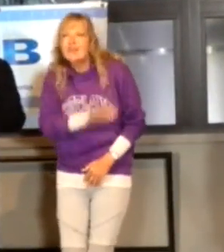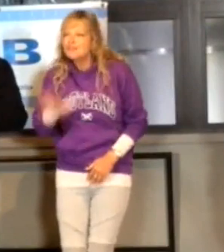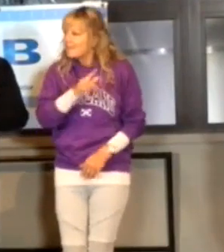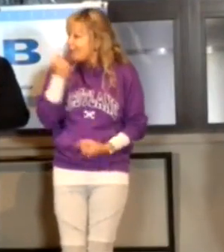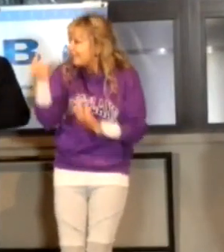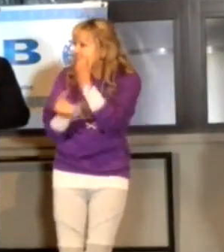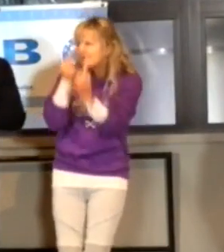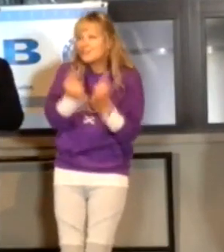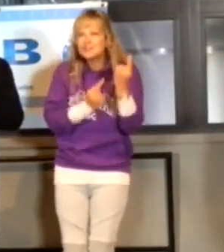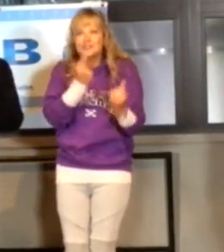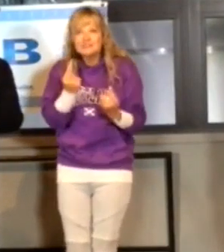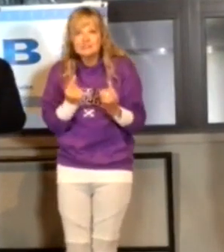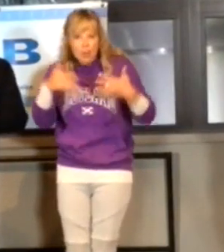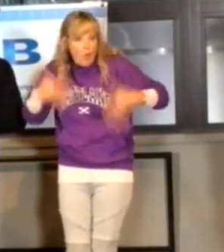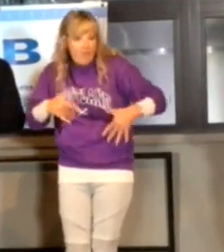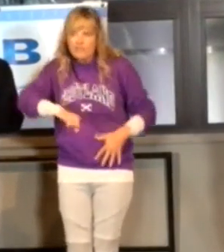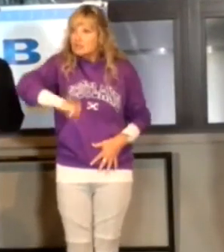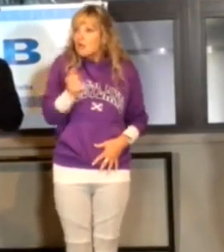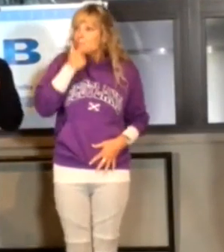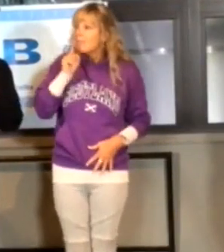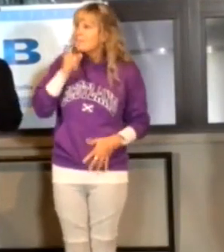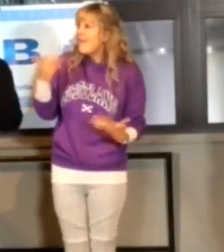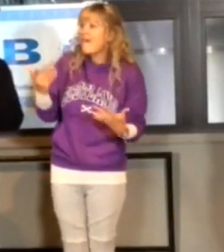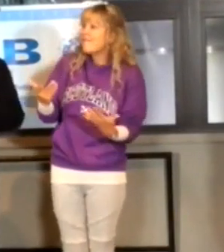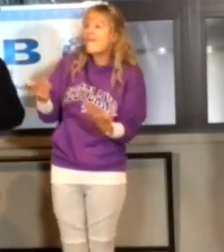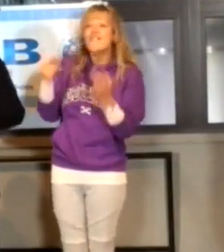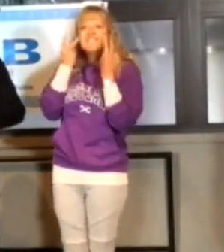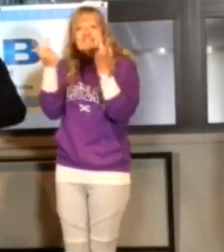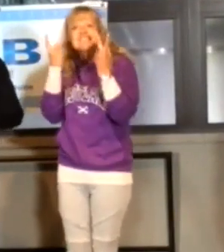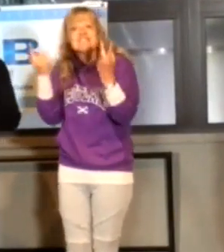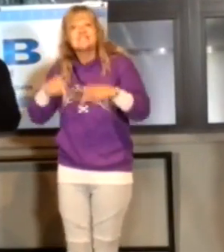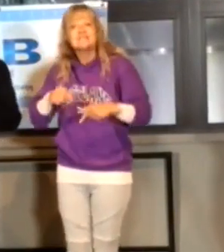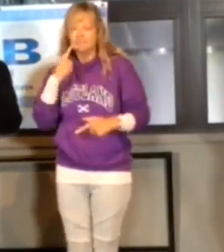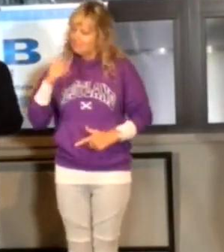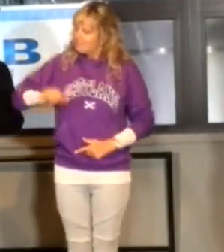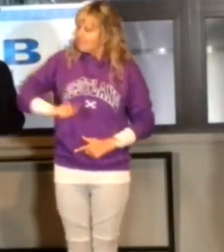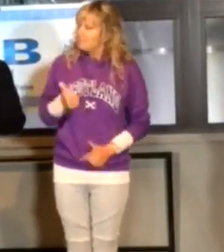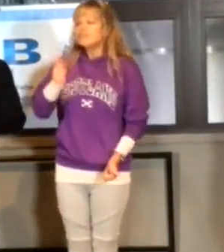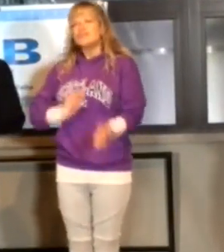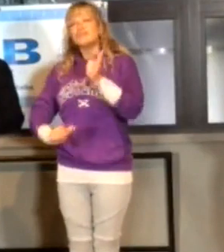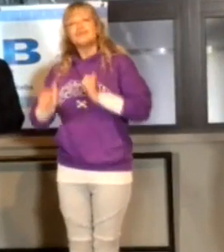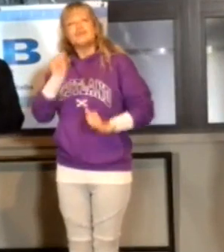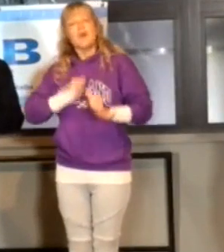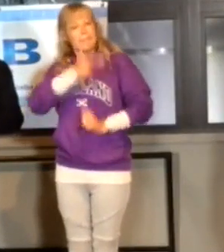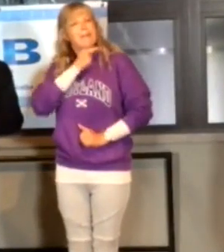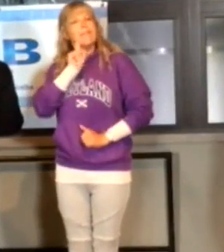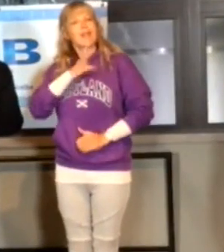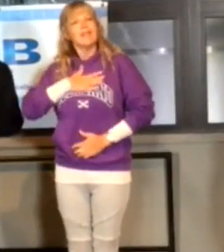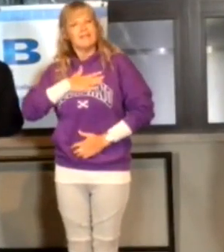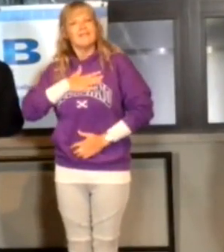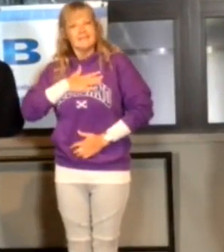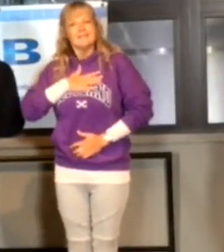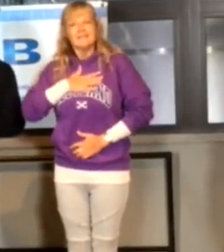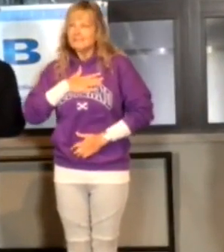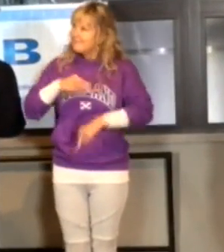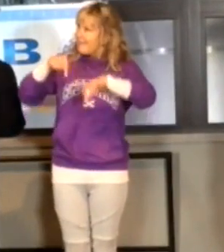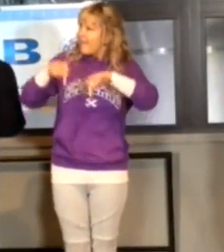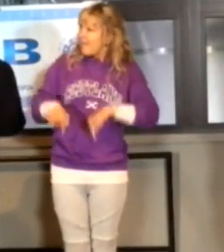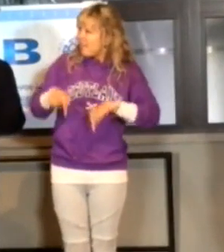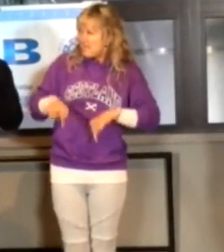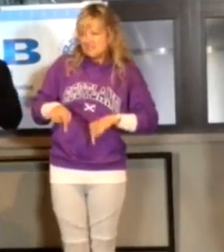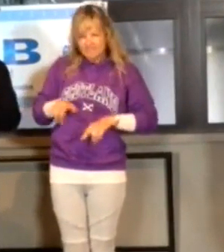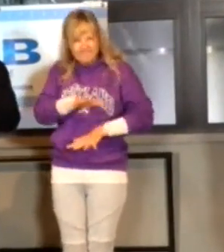everyone, not only for the Scots. And the Scots are a very proud nation. You know, this is the climate of